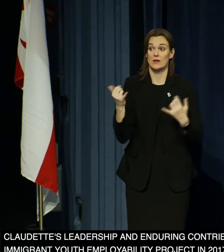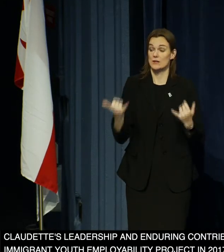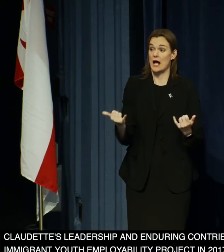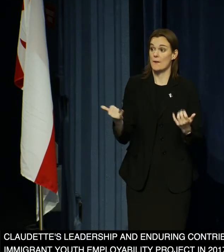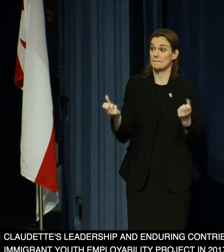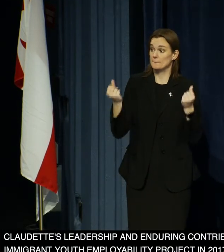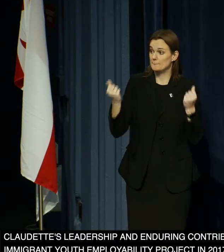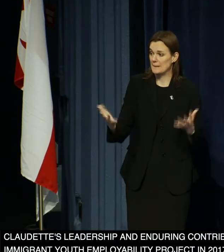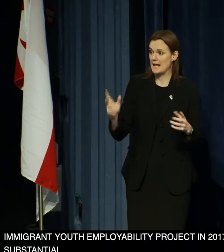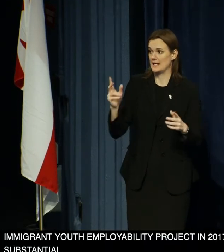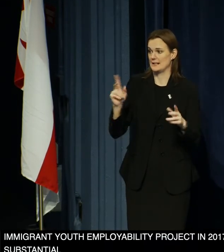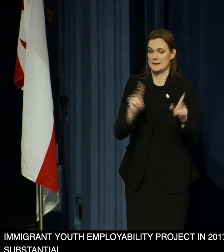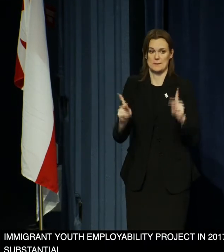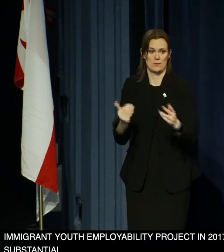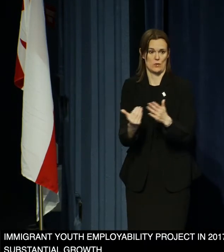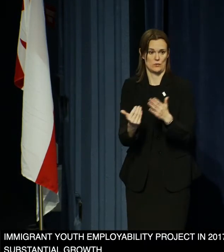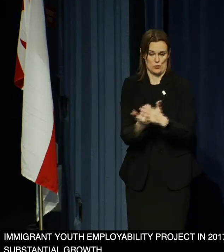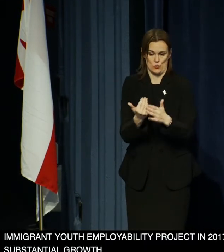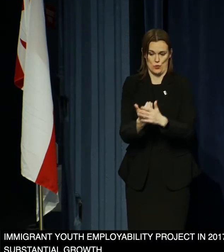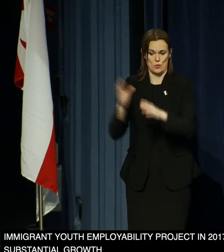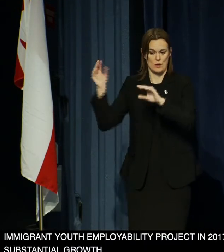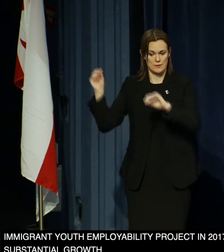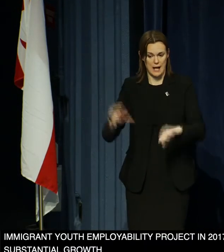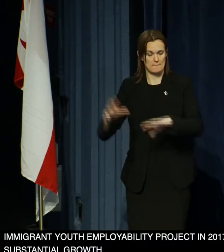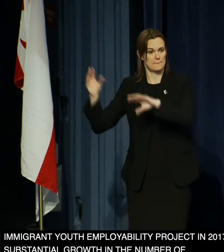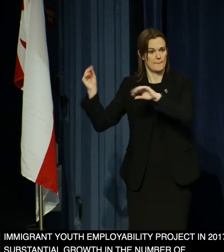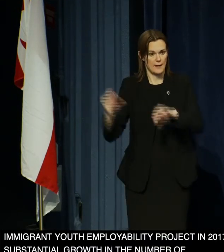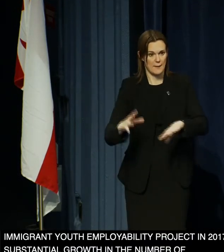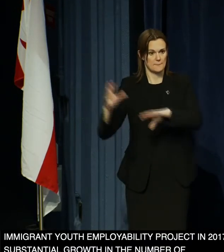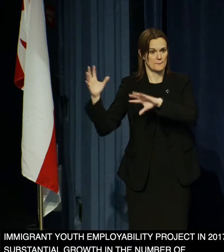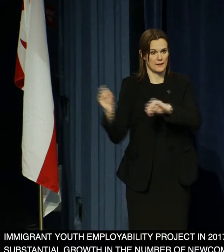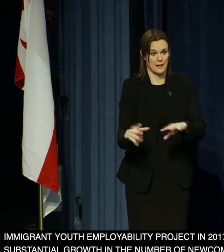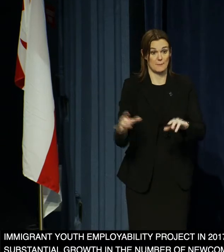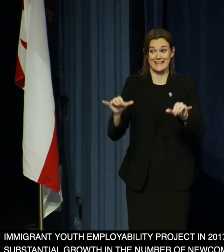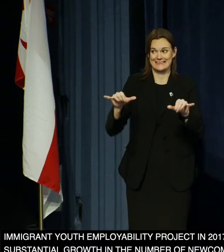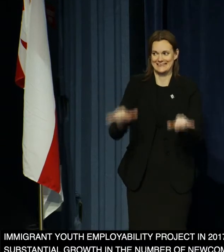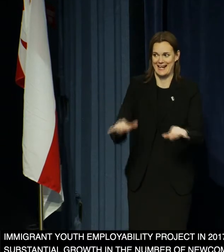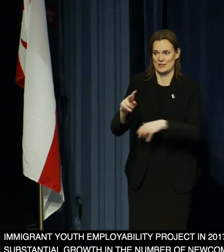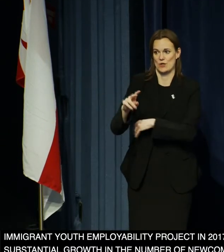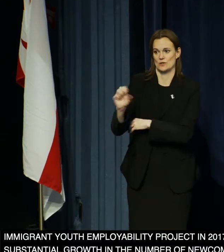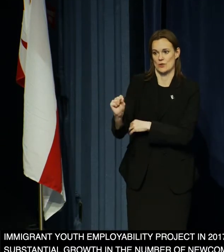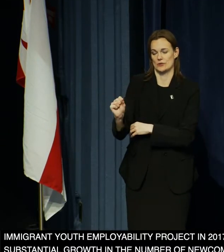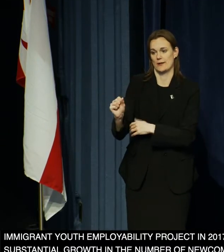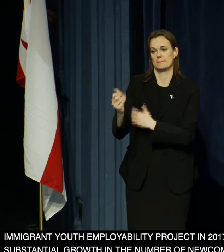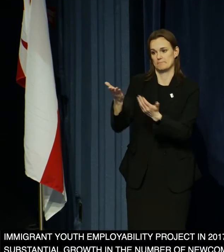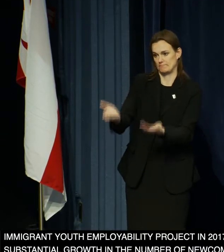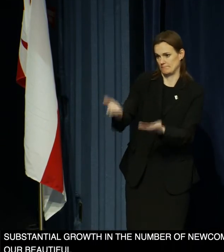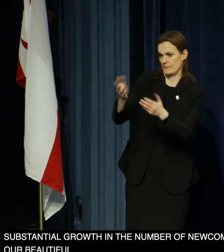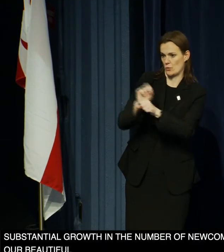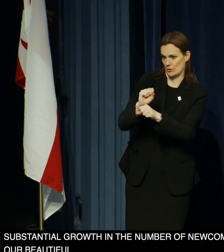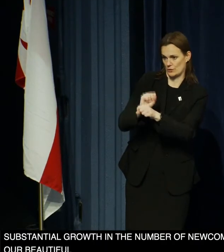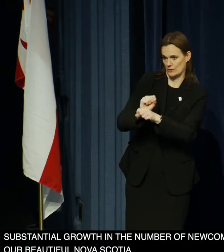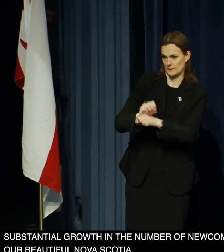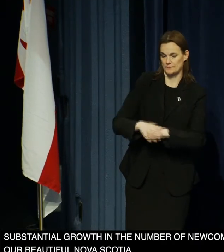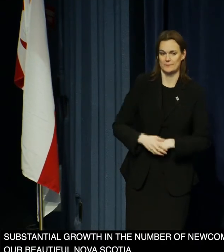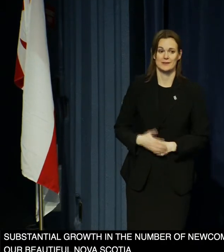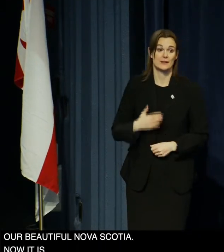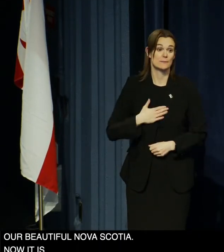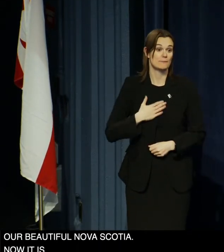glowing hearts we see thee rise, the